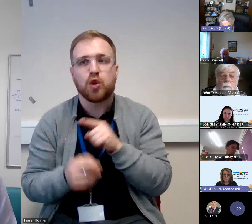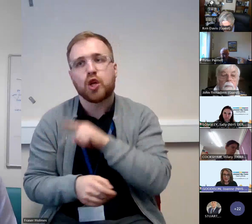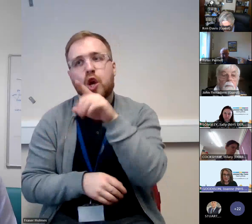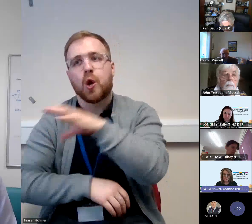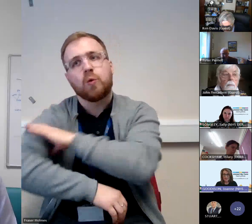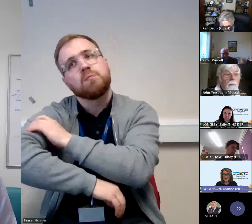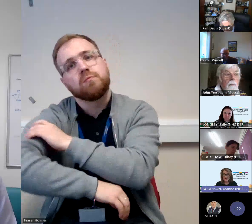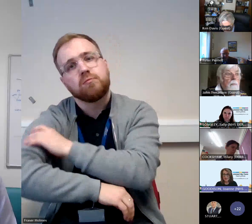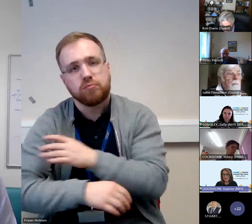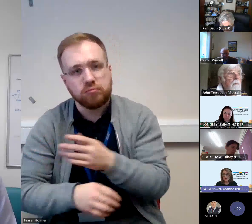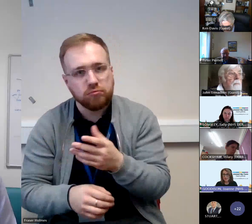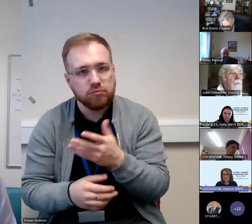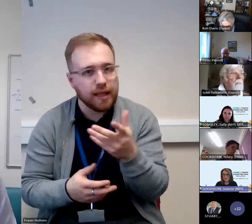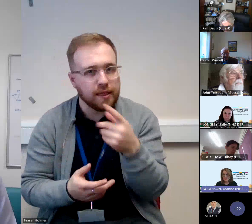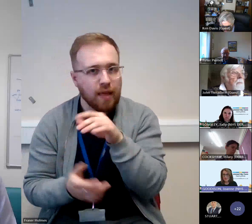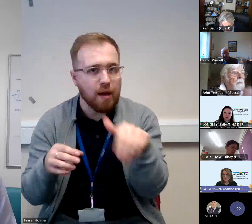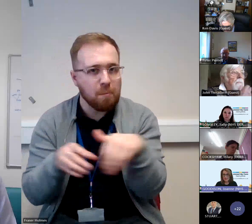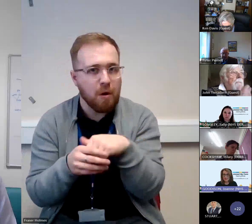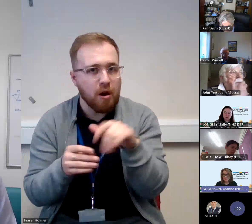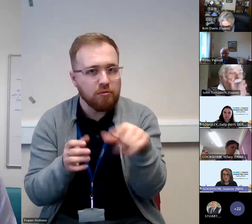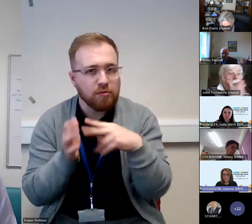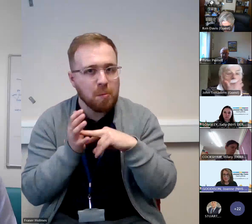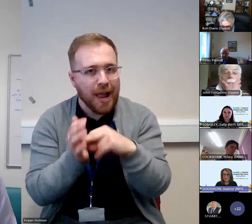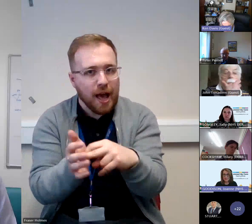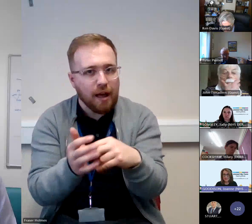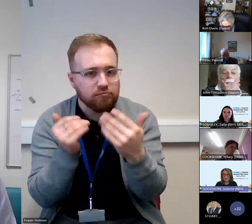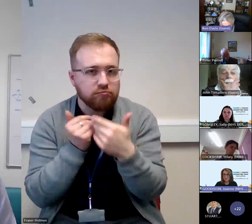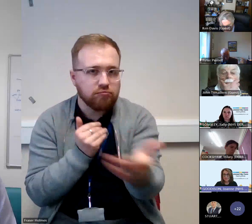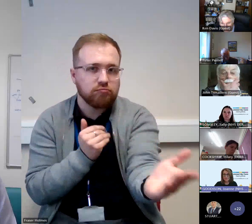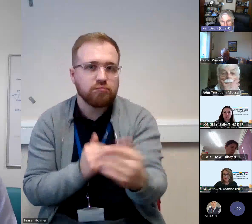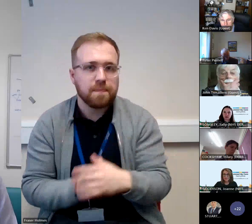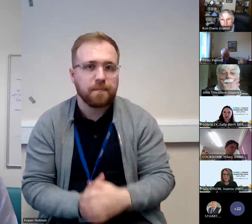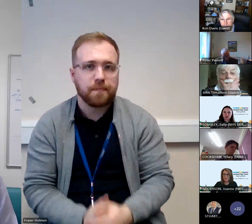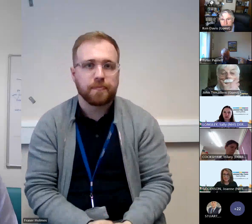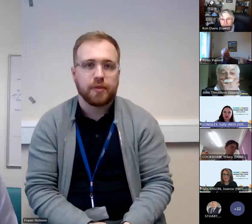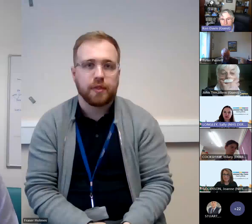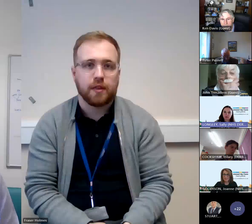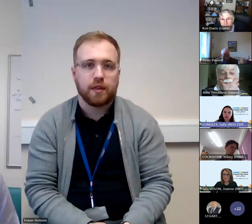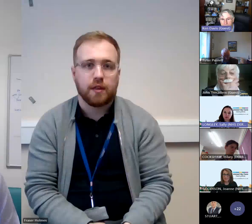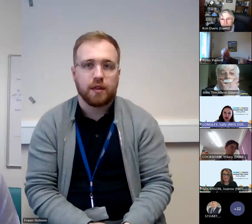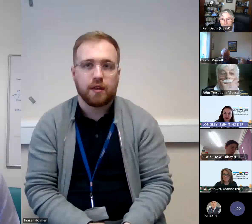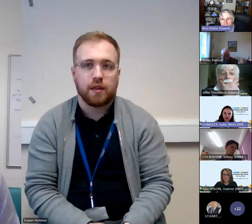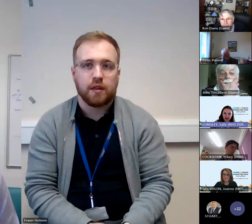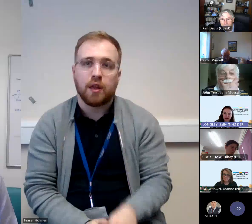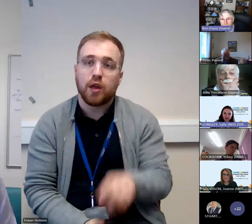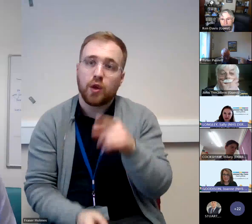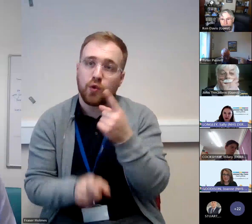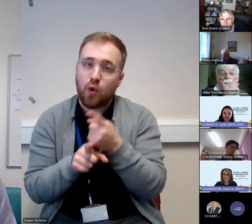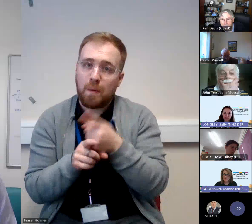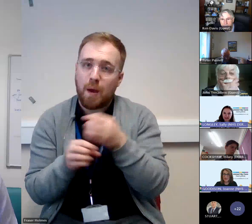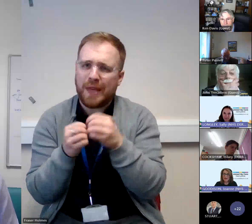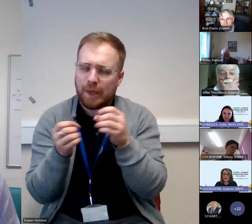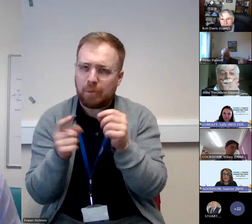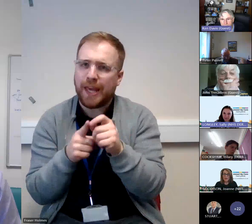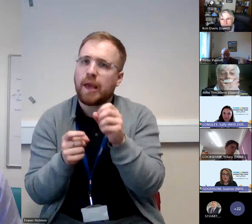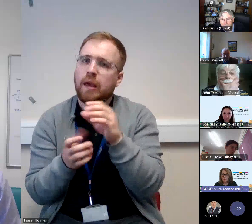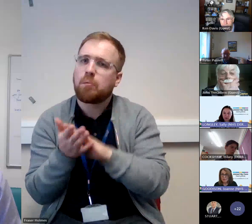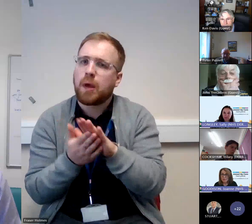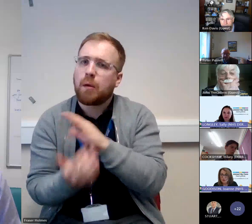etc. Is that part of the sort of plan going forward, Mike? You talking about blood pressure there, Joanne?